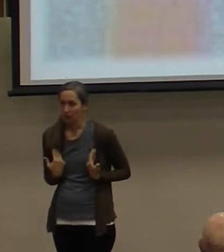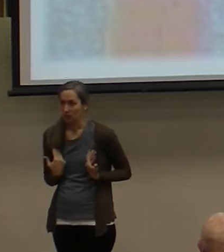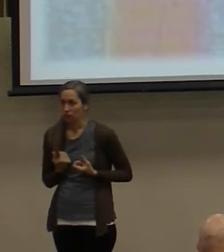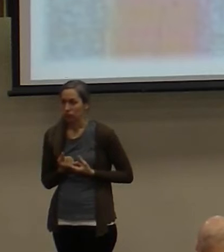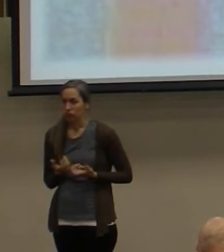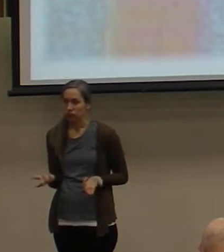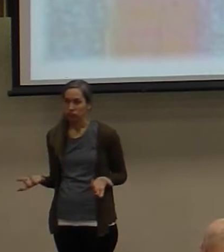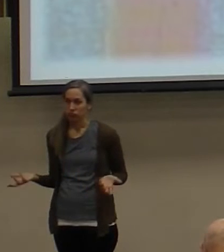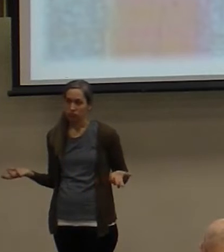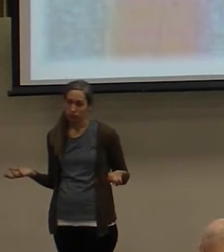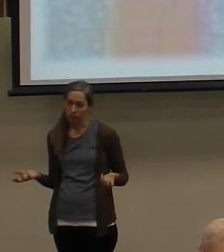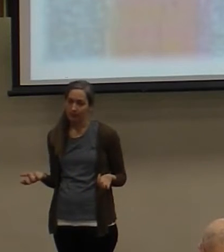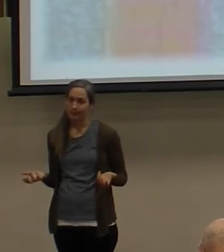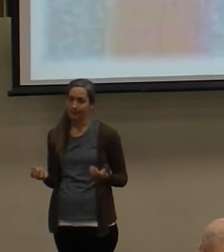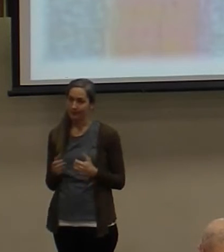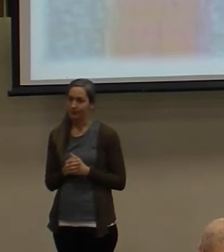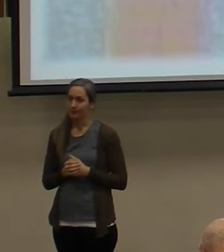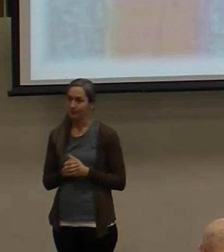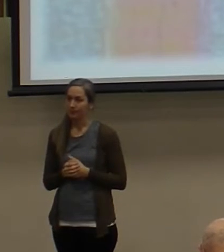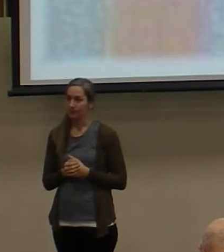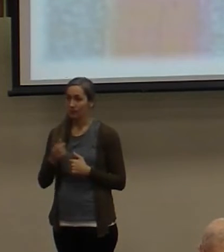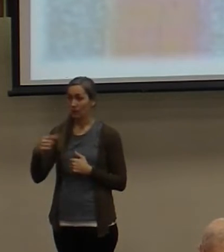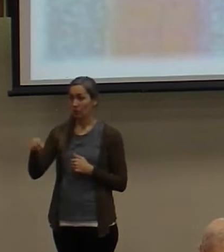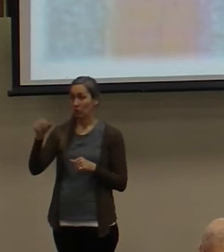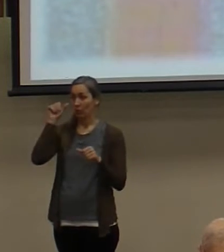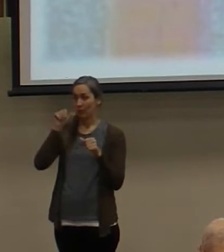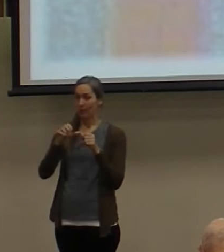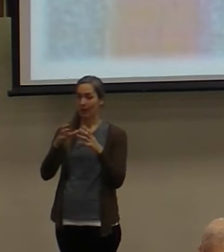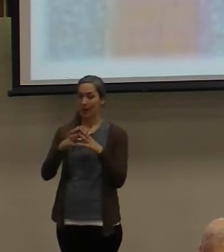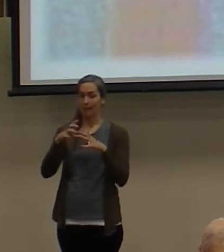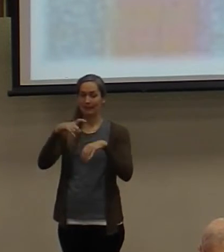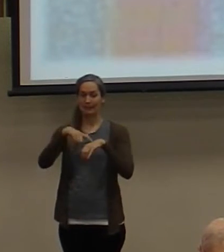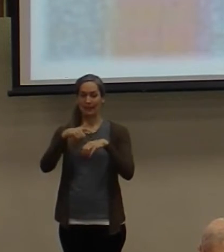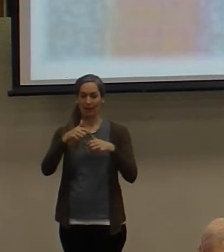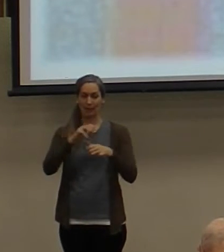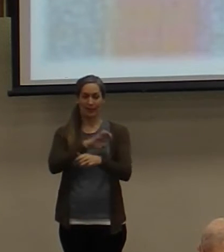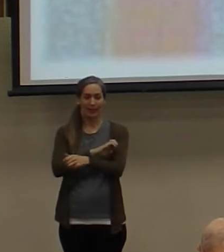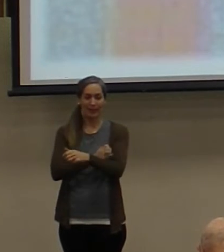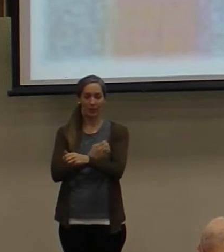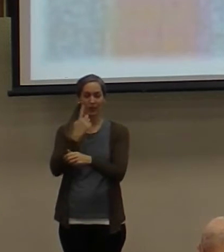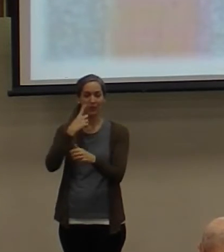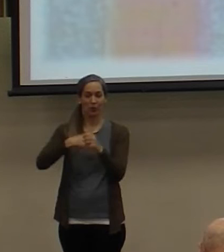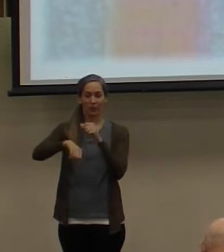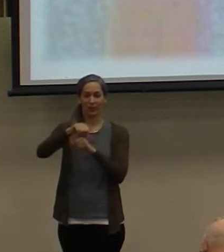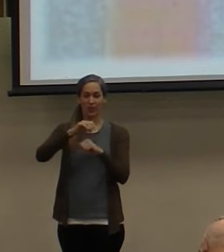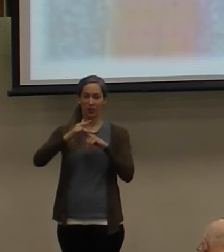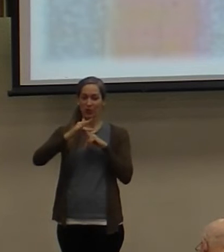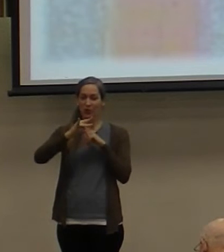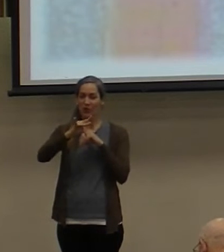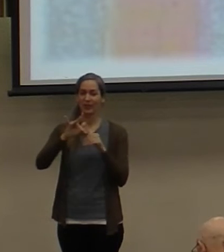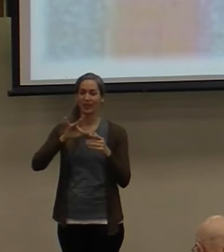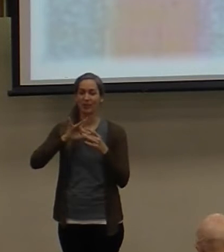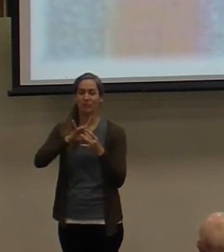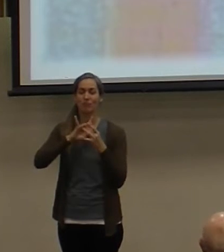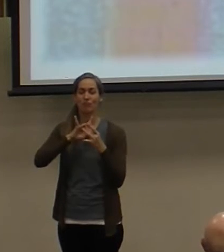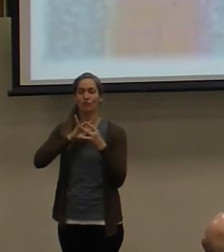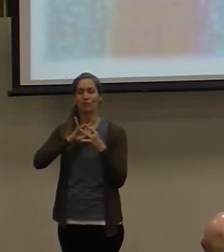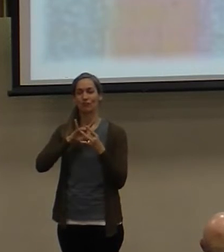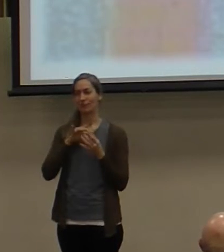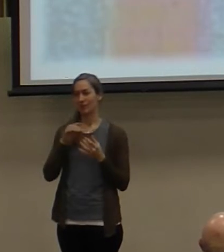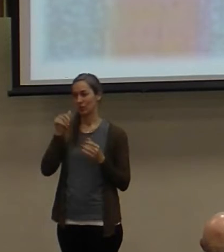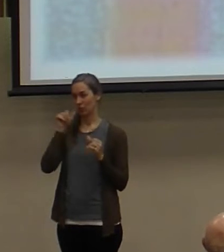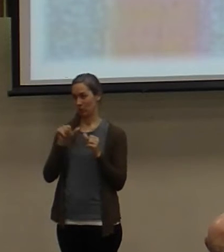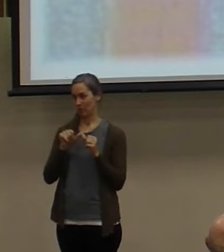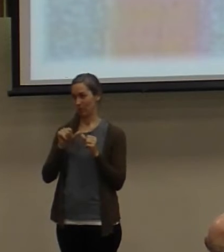fatigue factor. Do you remember how much time and energy you had for one another early in your relationship?